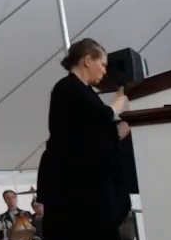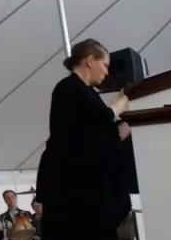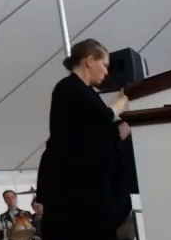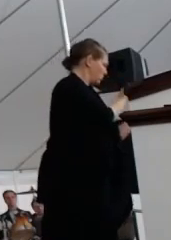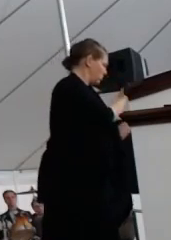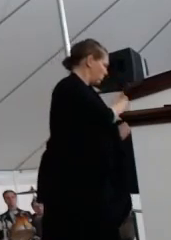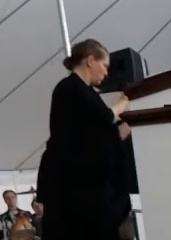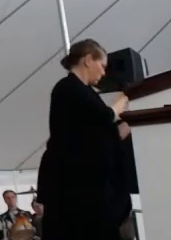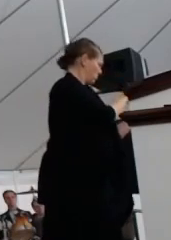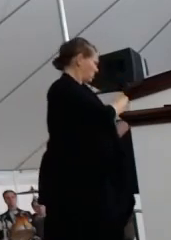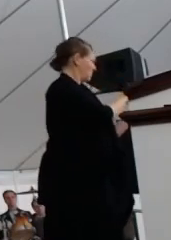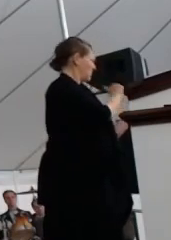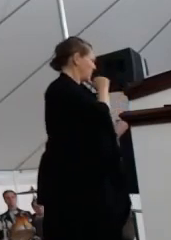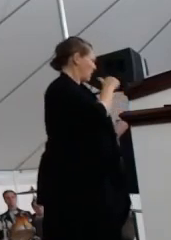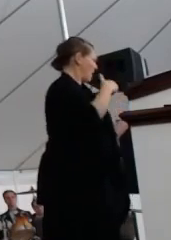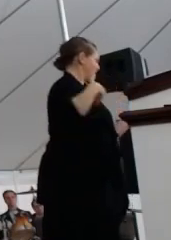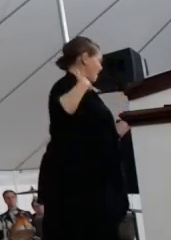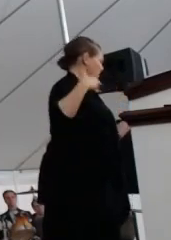other monkeys.